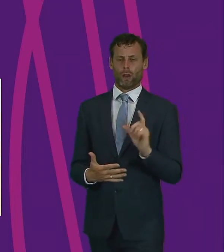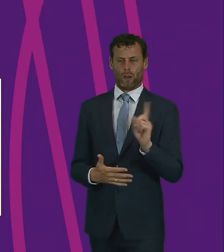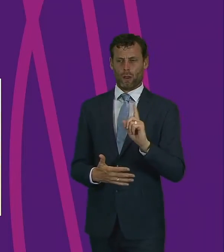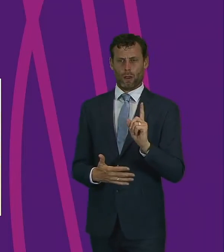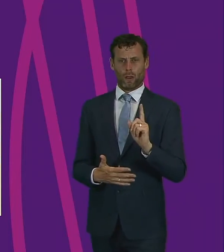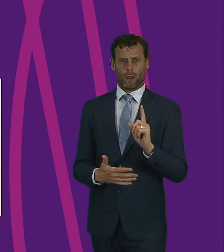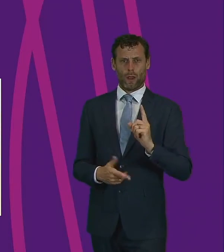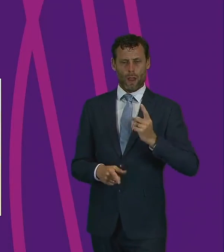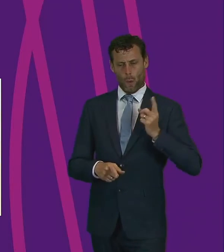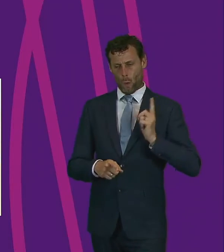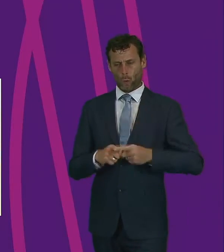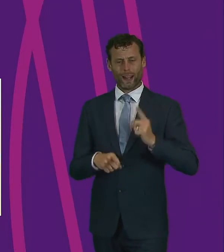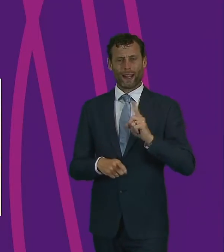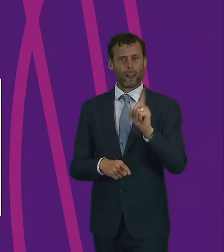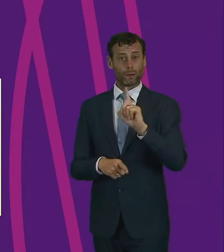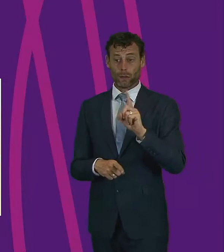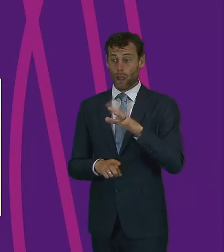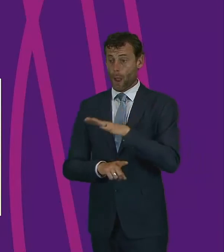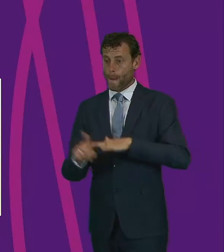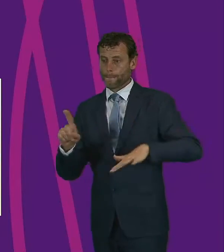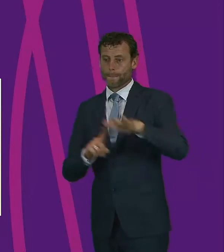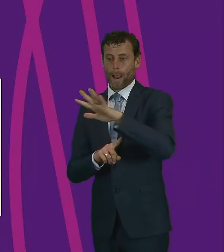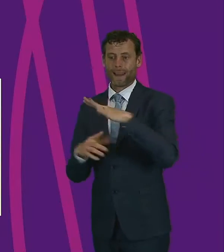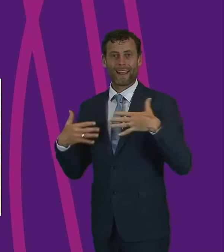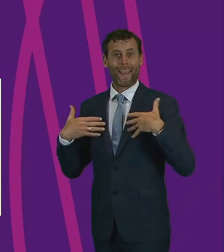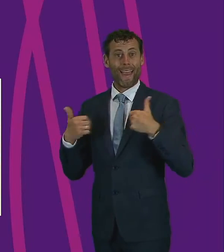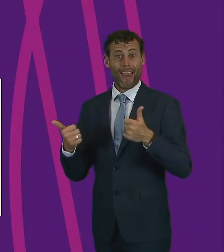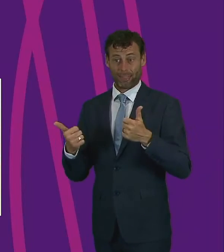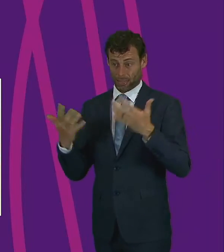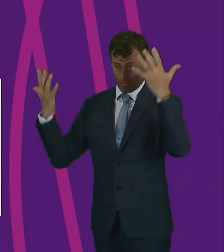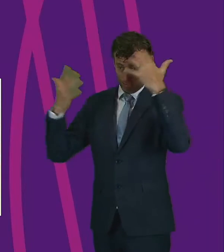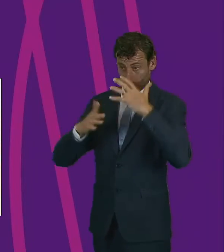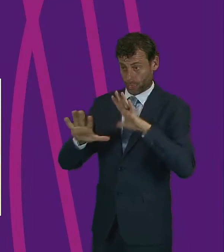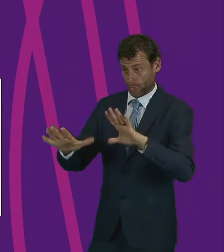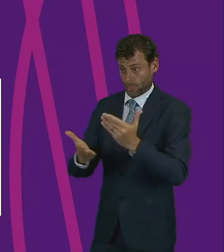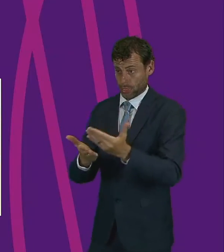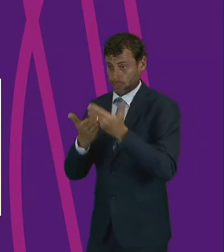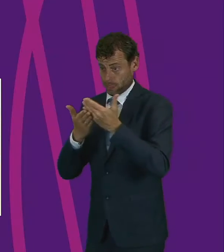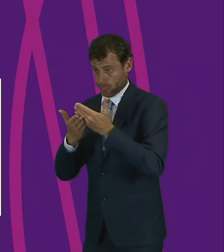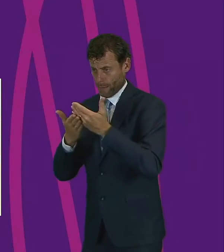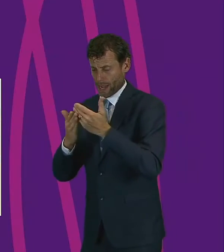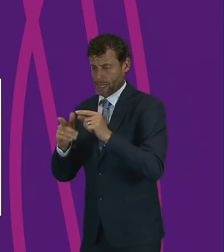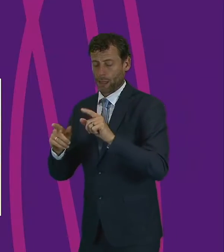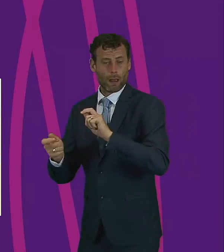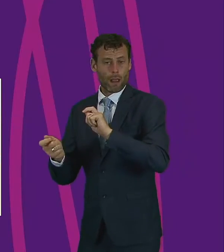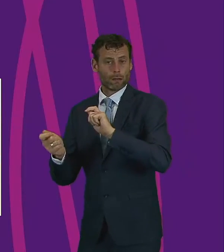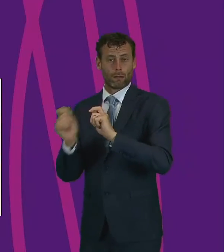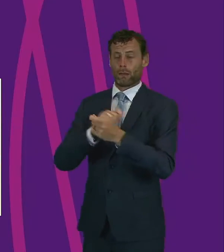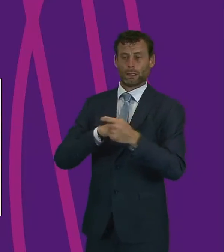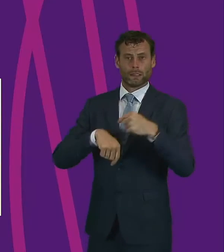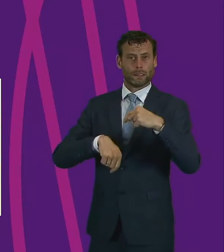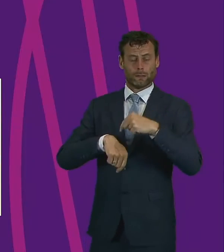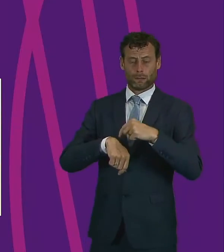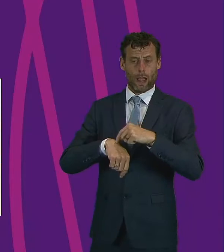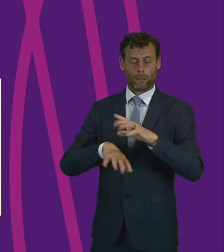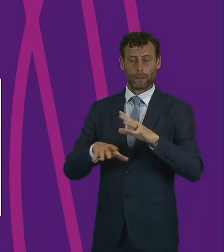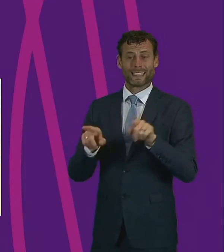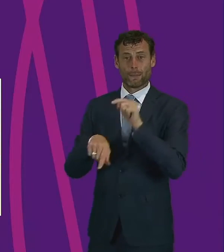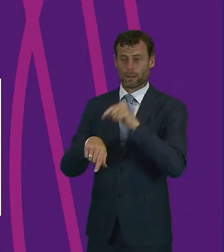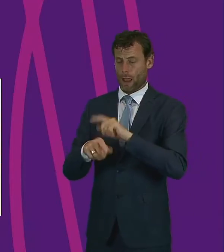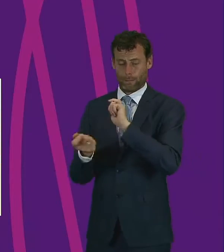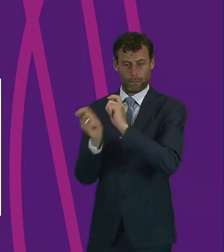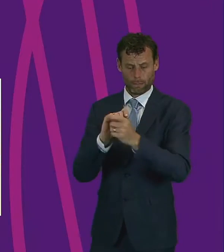a public health crisis has morphed into an economic crisis, which I think underlies, it's explained by just